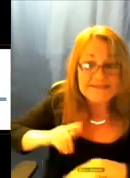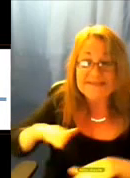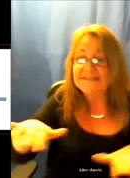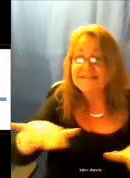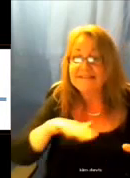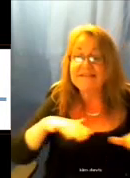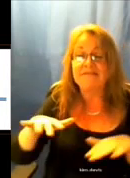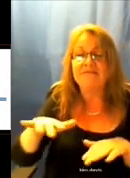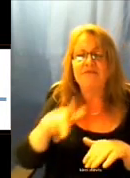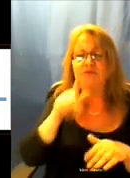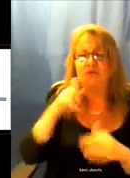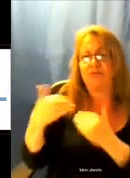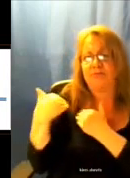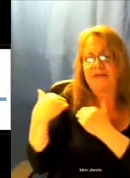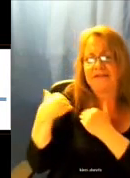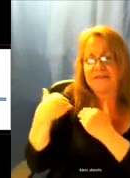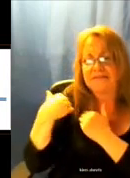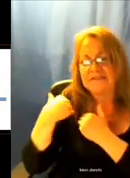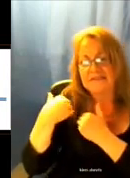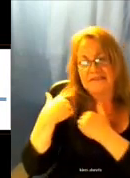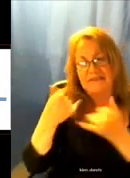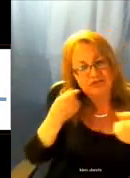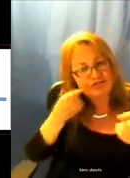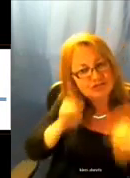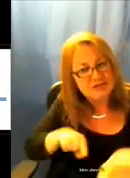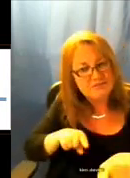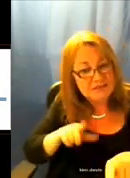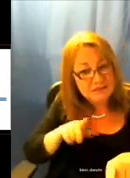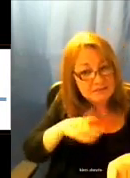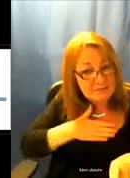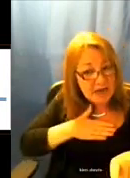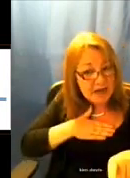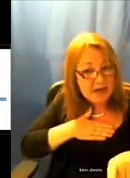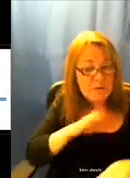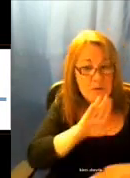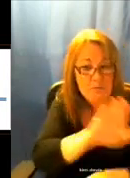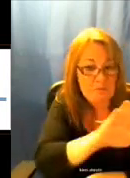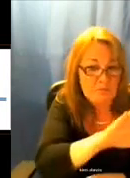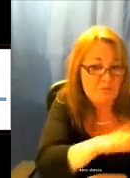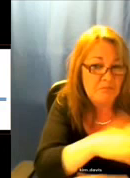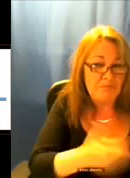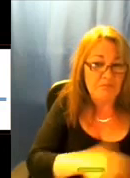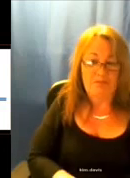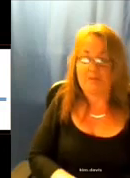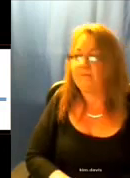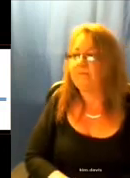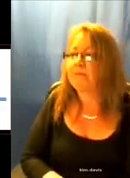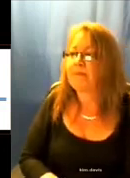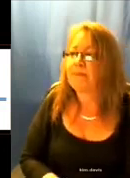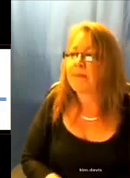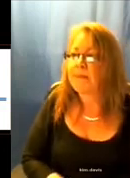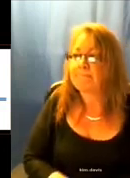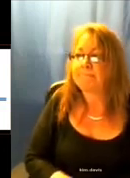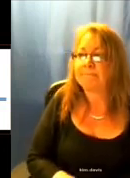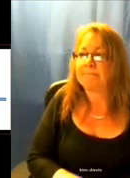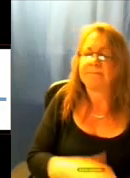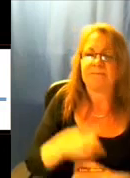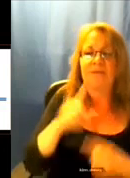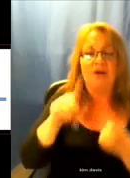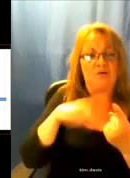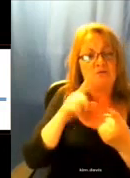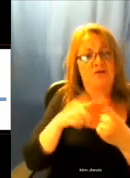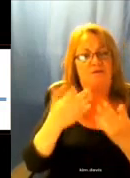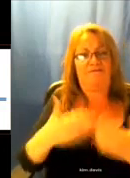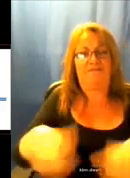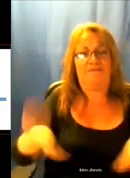So, and then also property maintenance, such as mowing the lawn, and what is agreed upon between